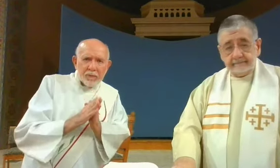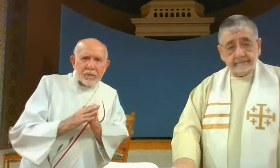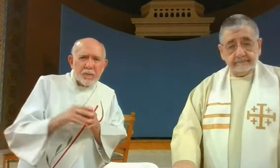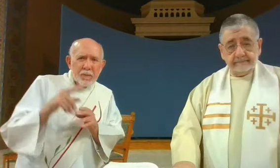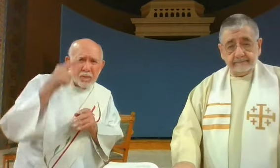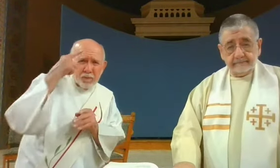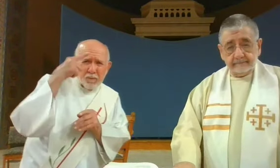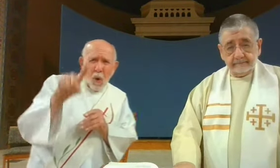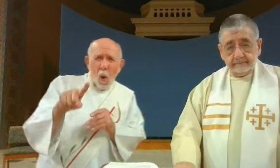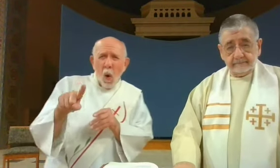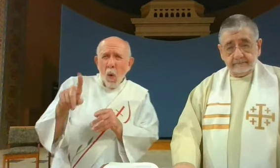prayer.